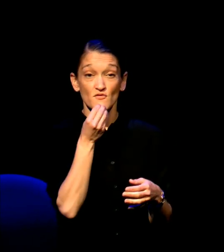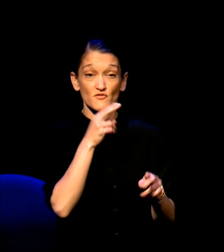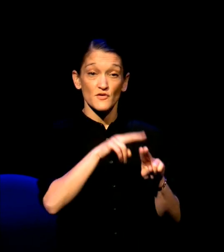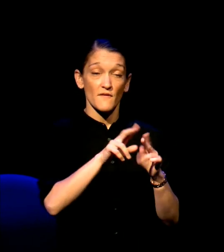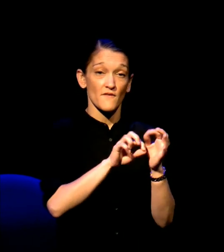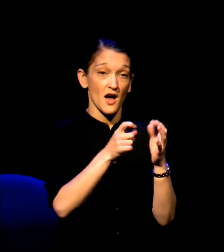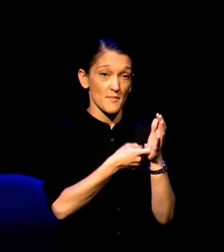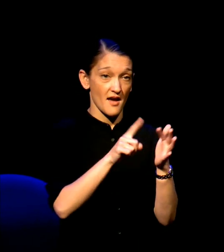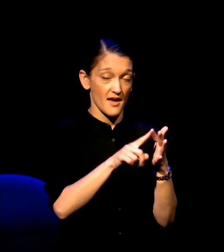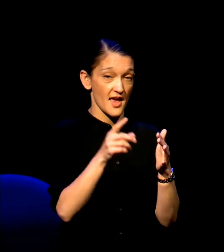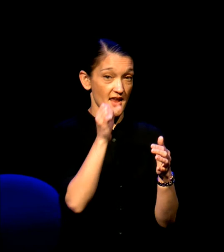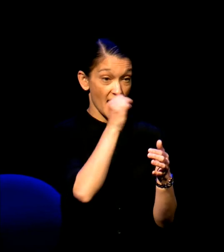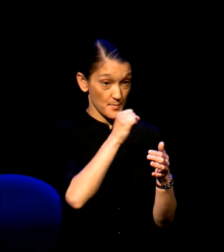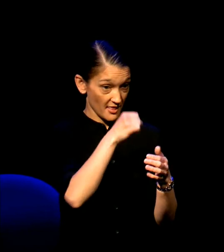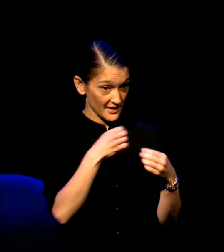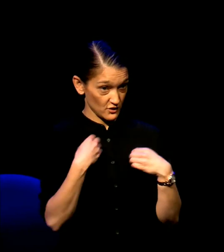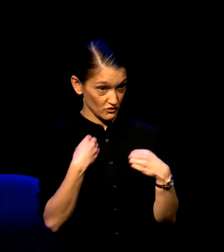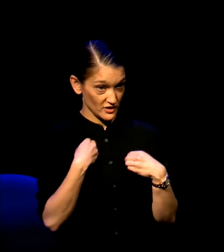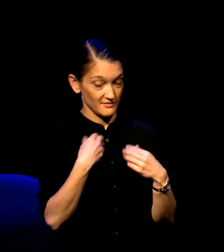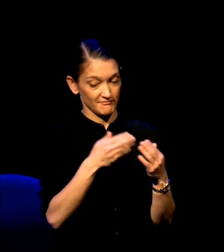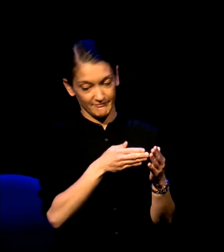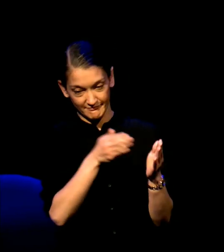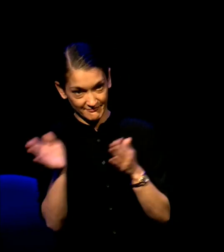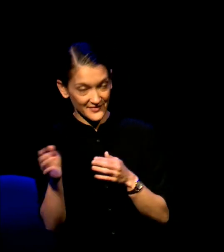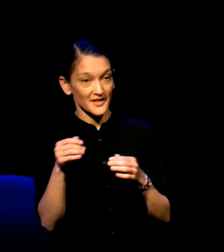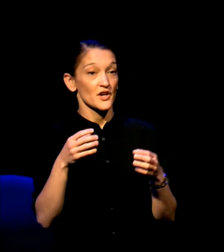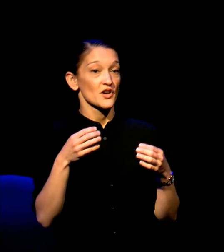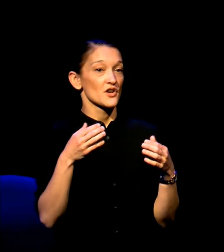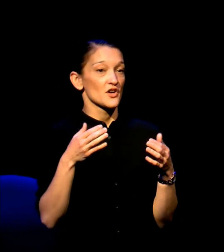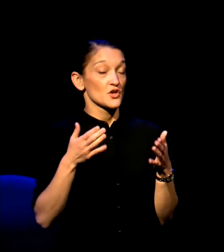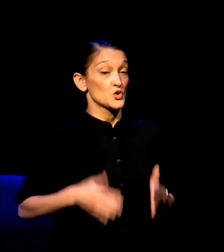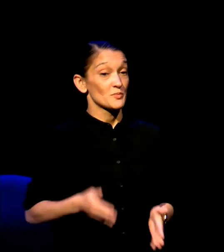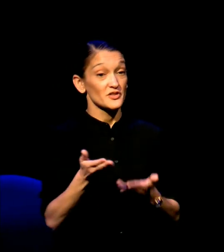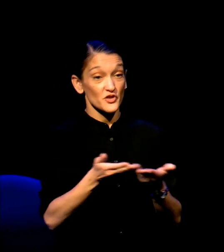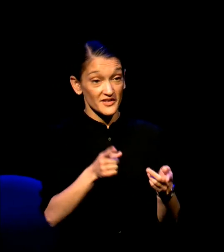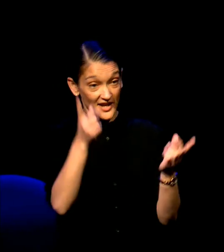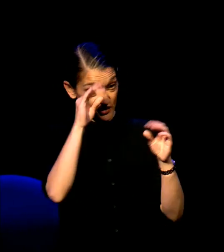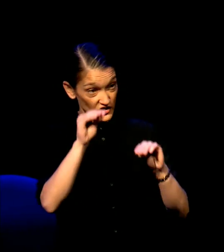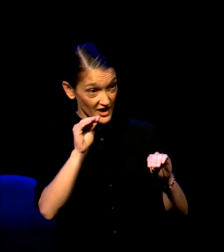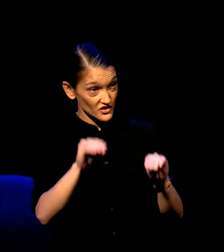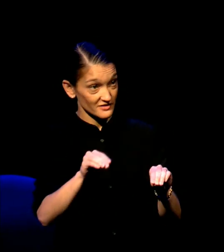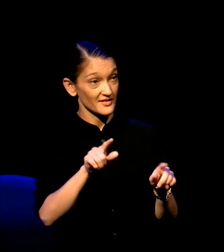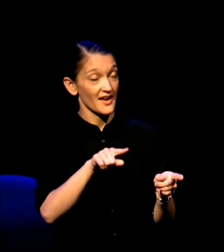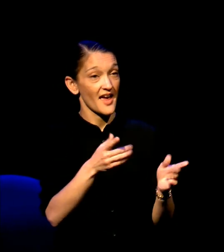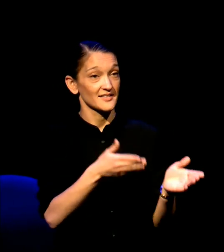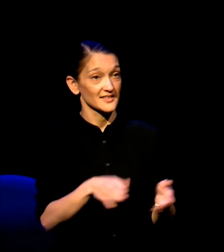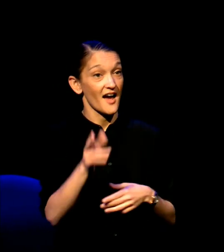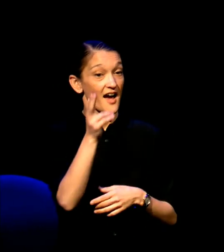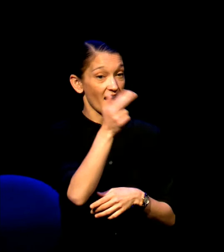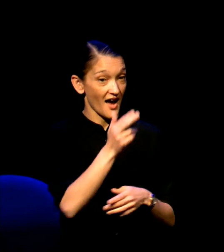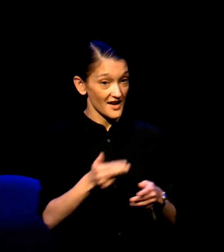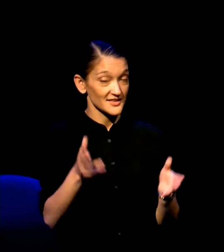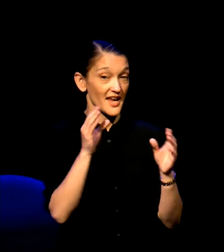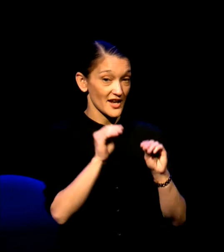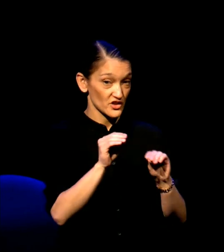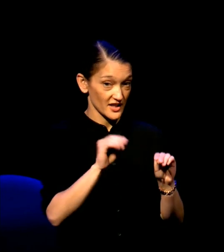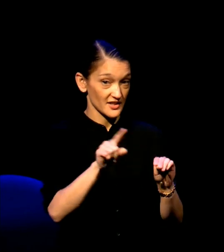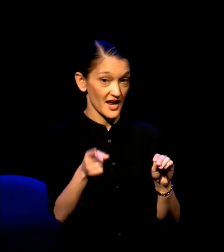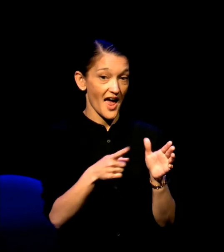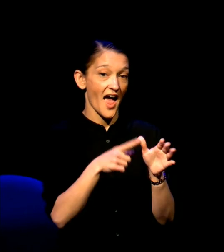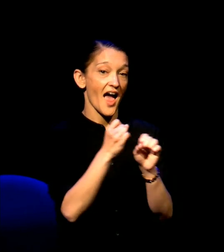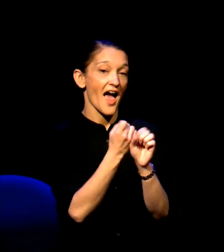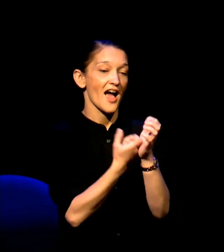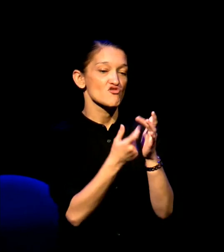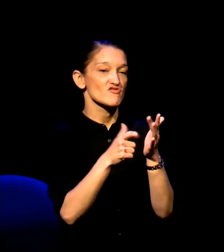Animal Industries, Human Services and Education, and Arts, Education and